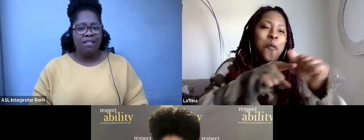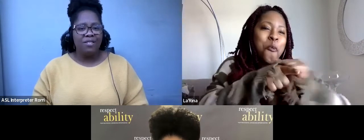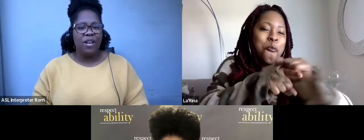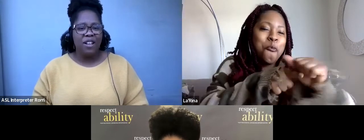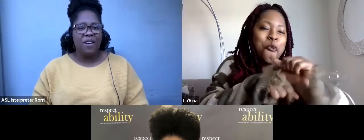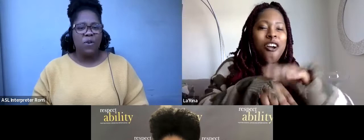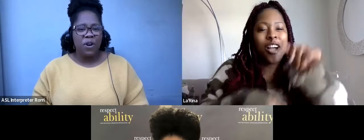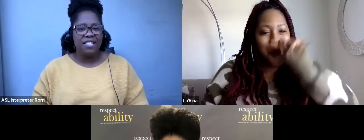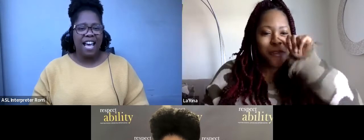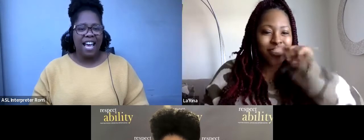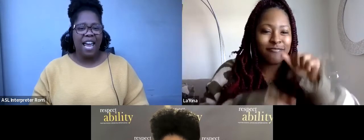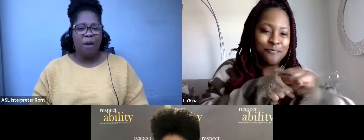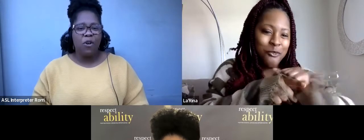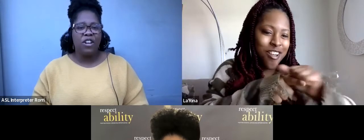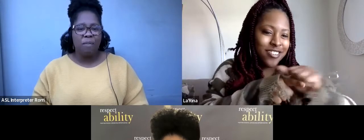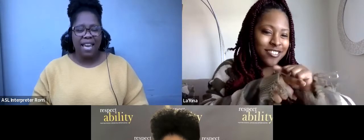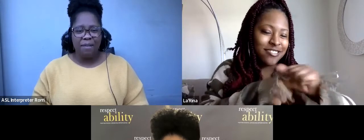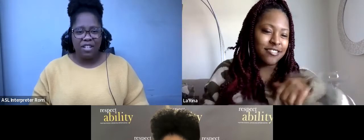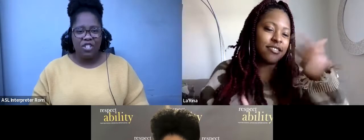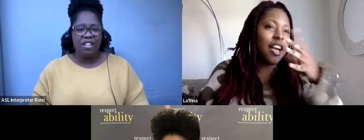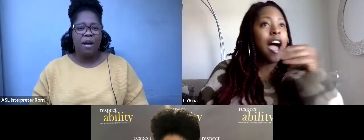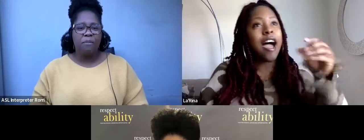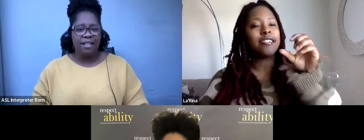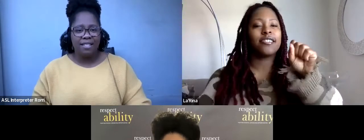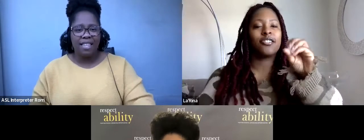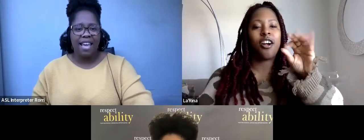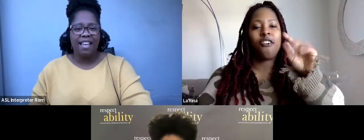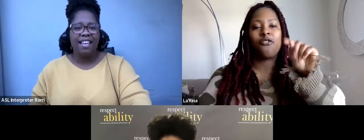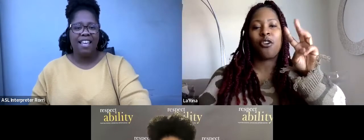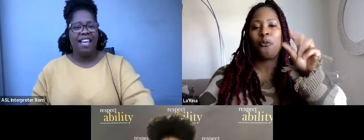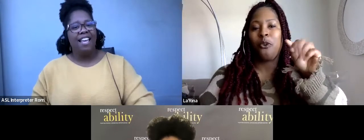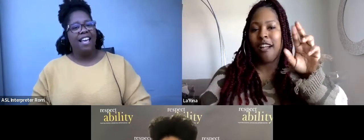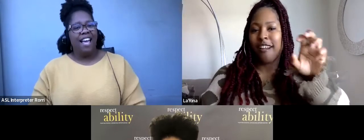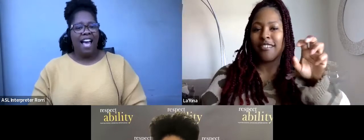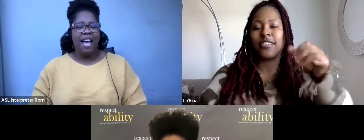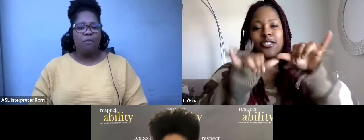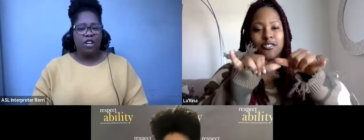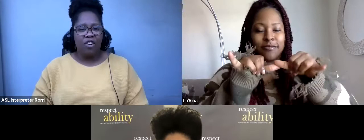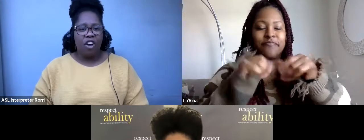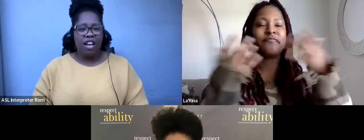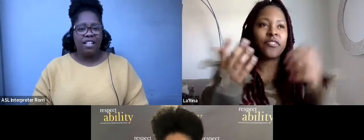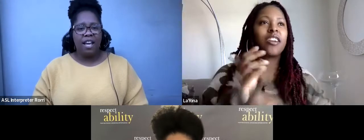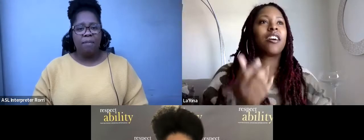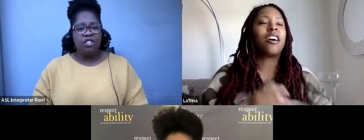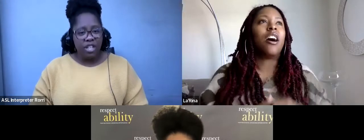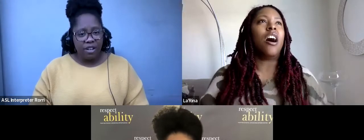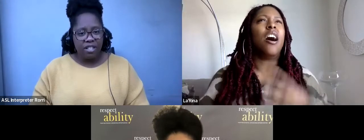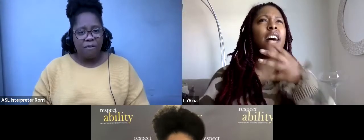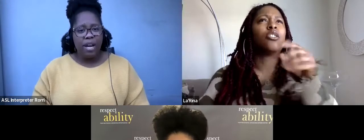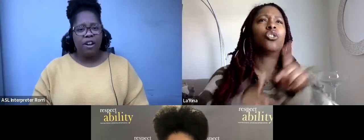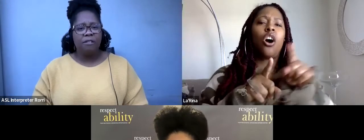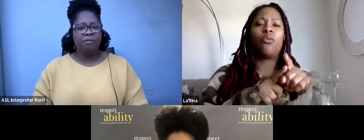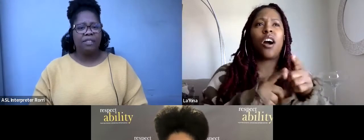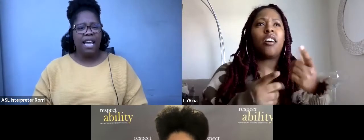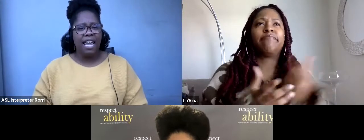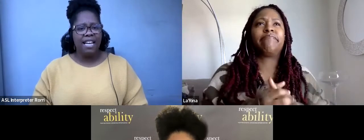What else? Well, of course, I am working on my animation. I'm practicing that. I'm working on engineering